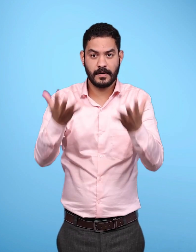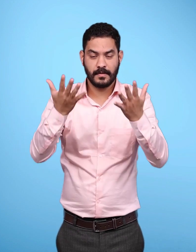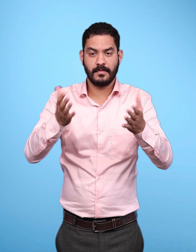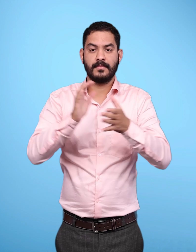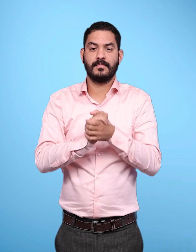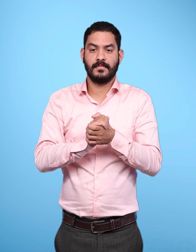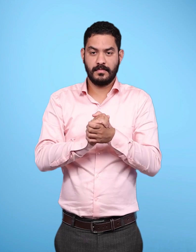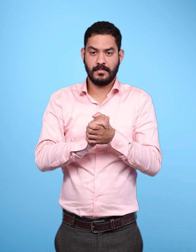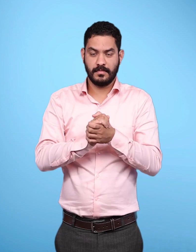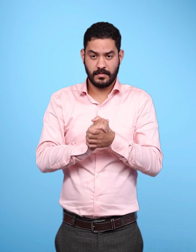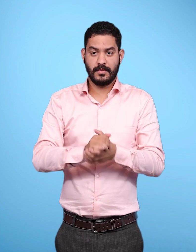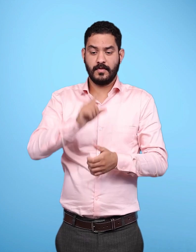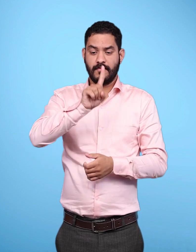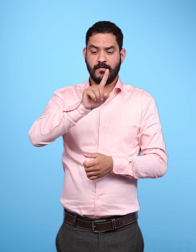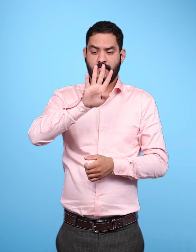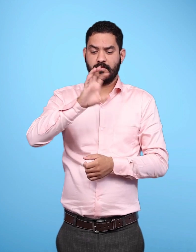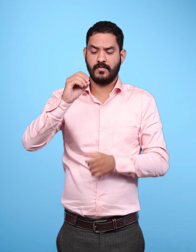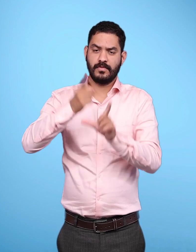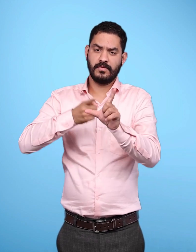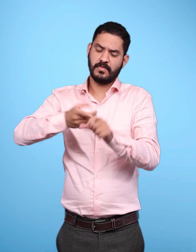1,700 years ago. The rule of